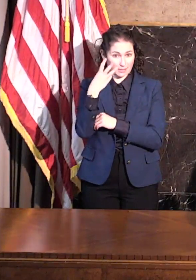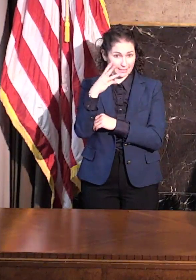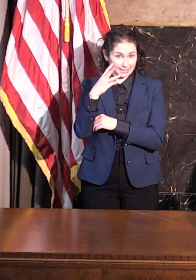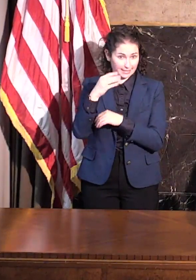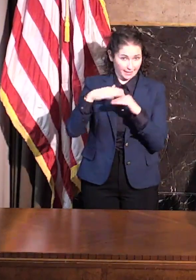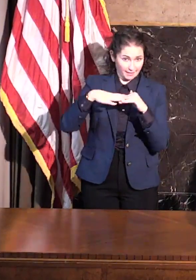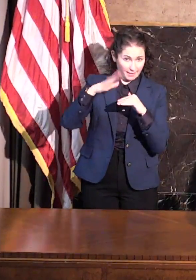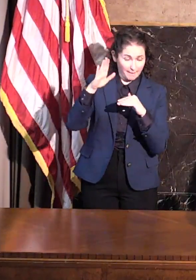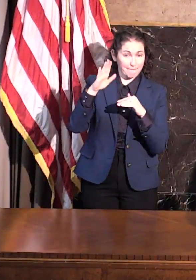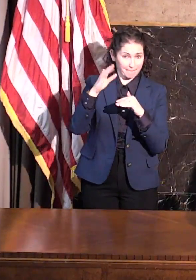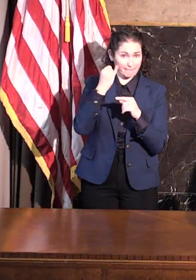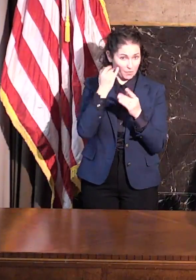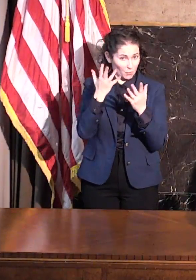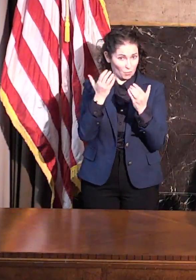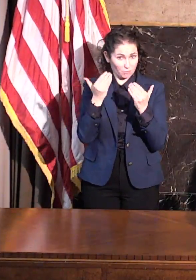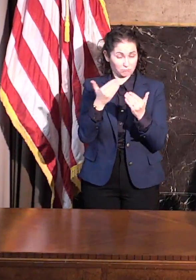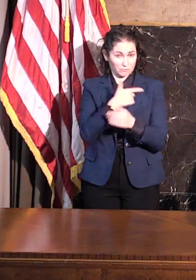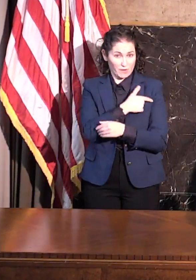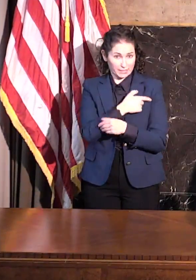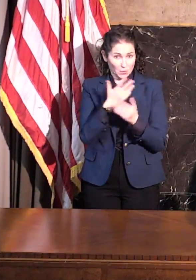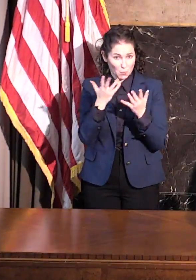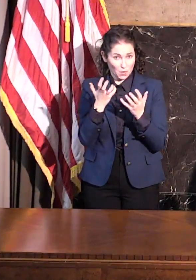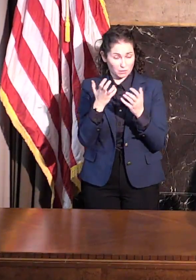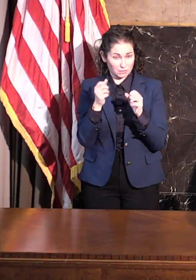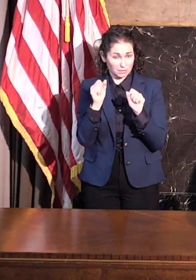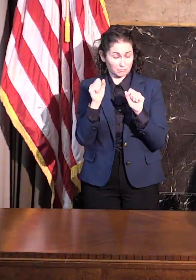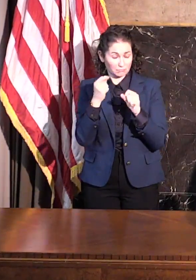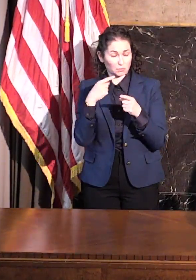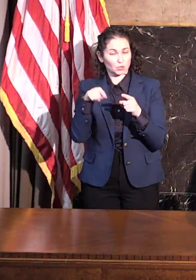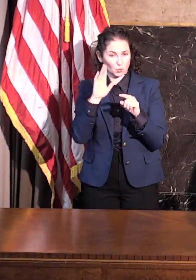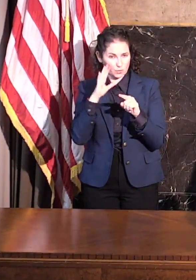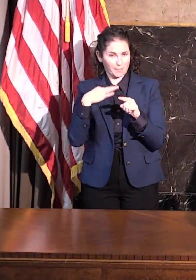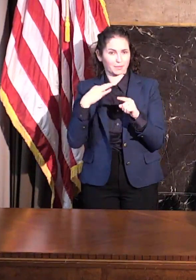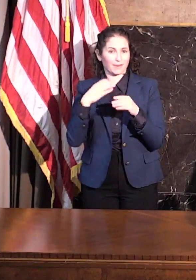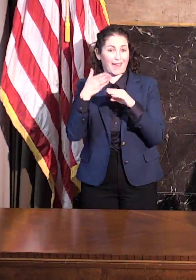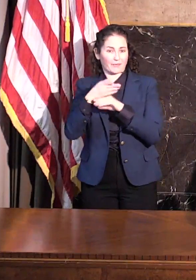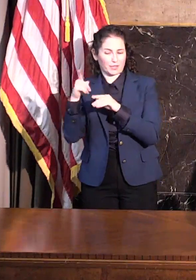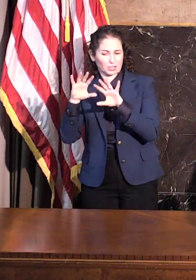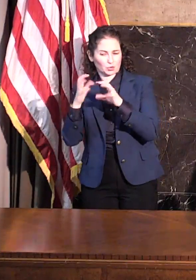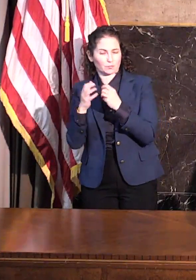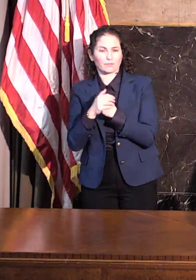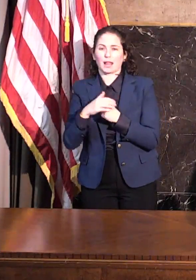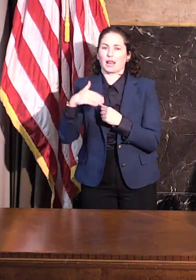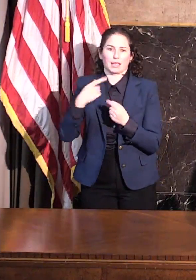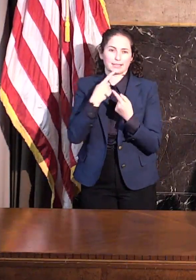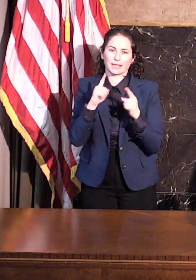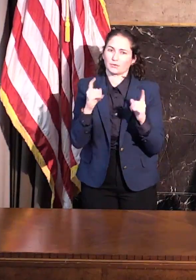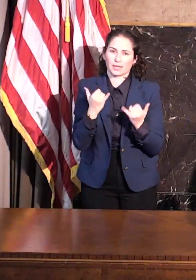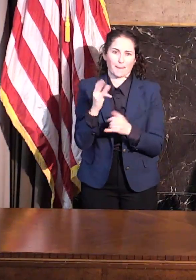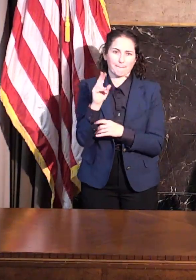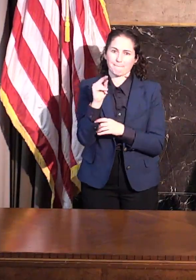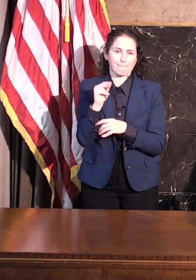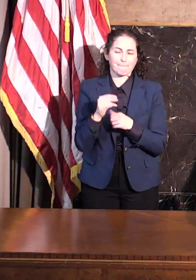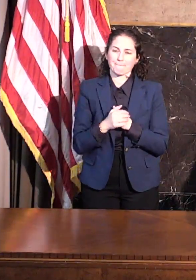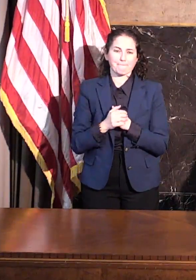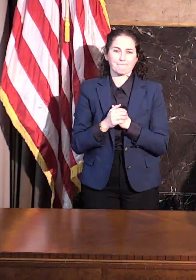public, meaning the only move that I can see at the moment going forward into the future will be to